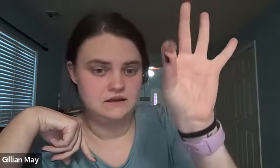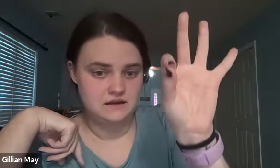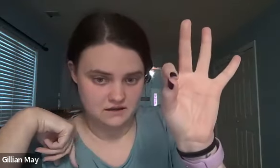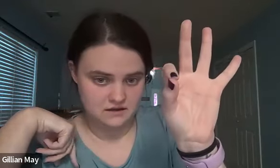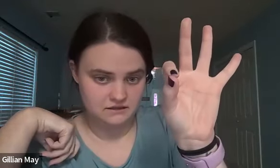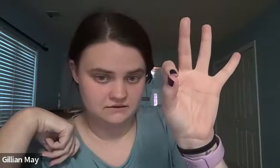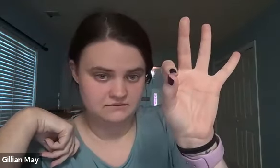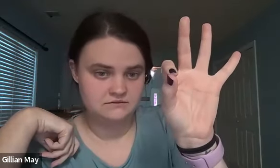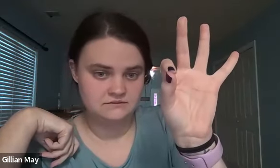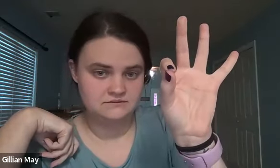9,